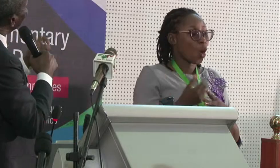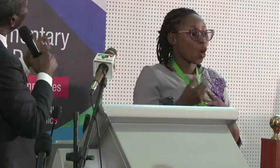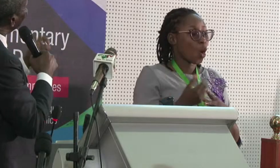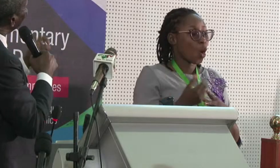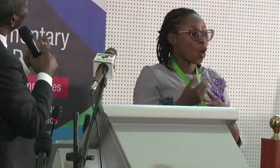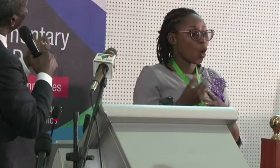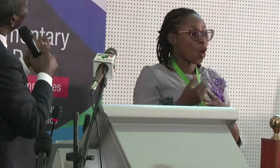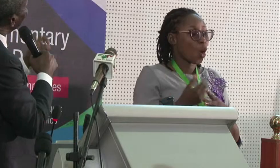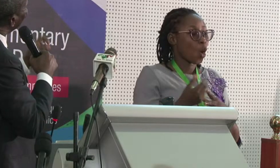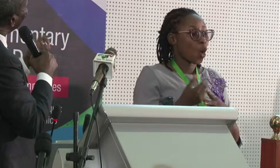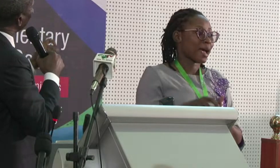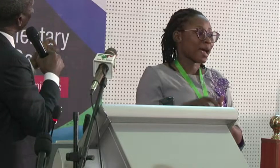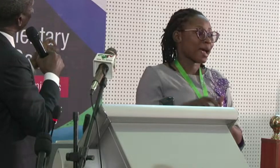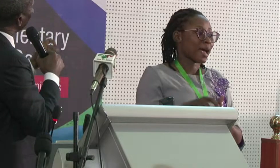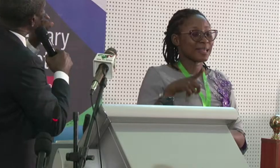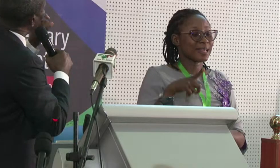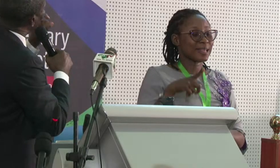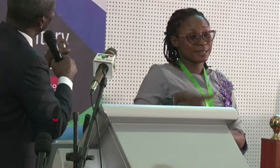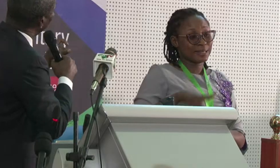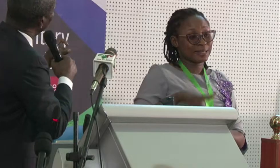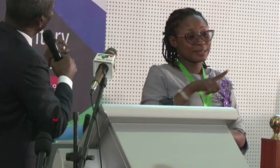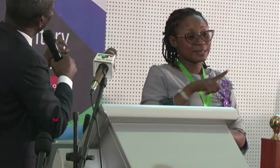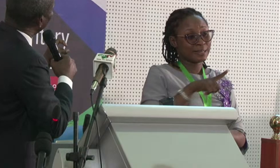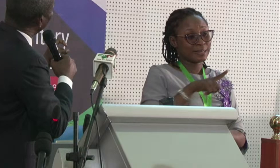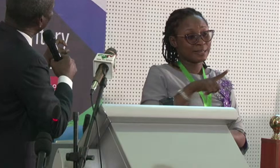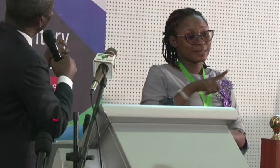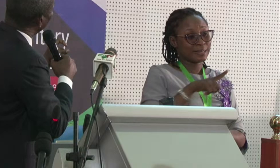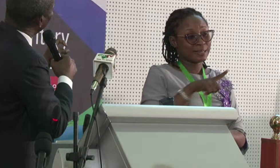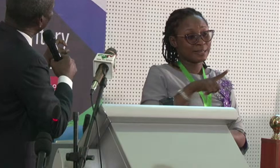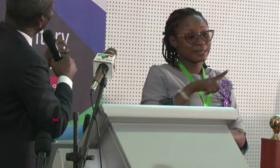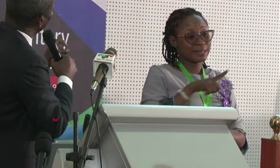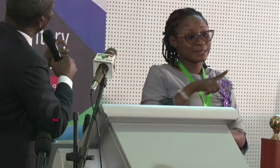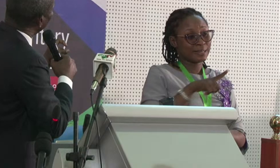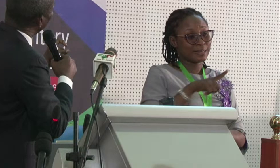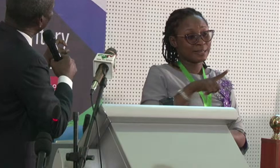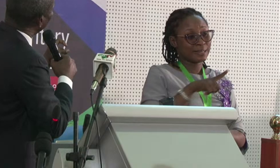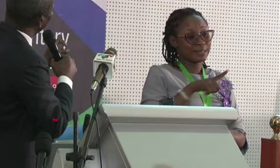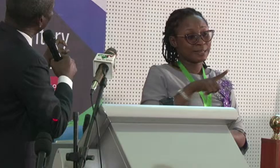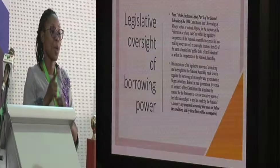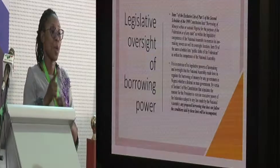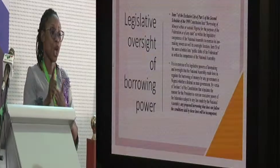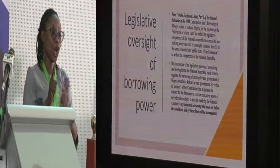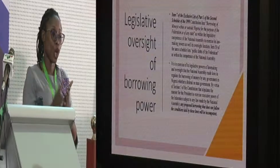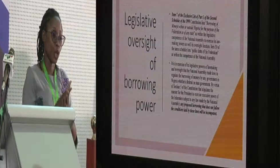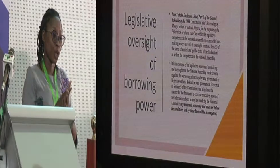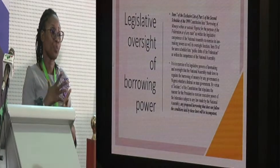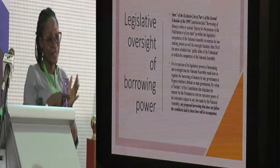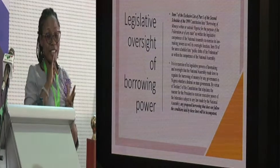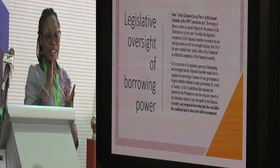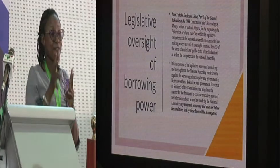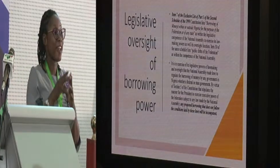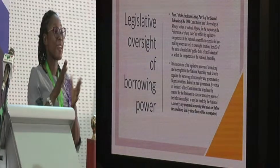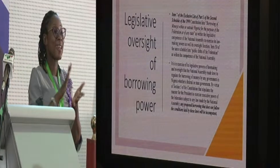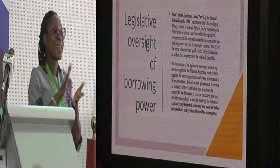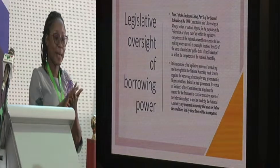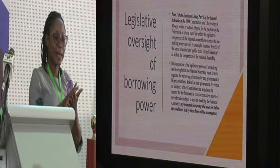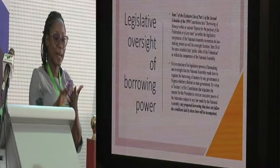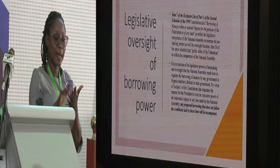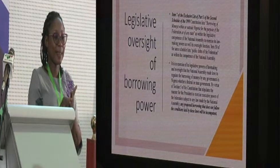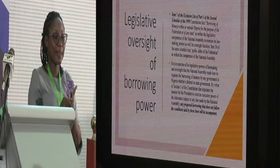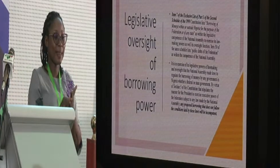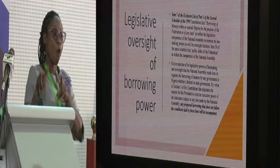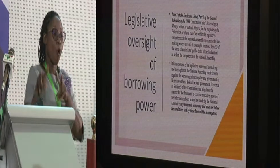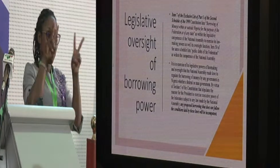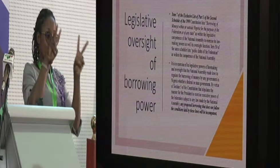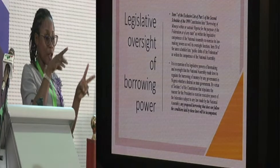within the legislative competence of the National Assembly to make law as well as its oversight function. Clear that the oversight